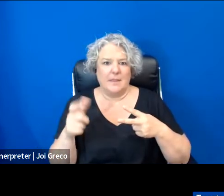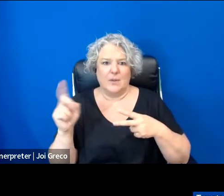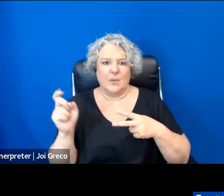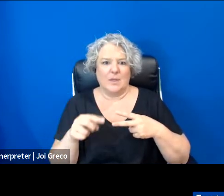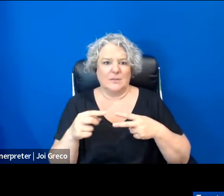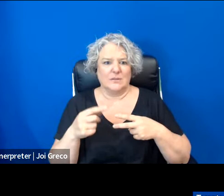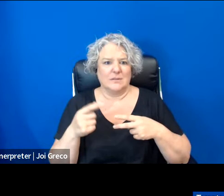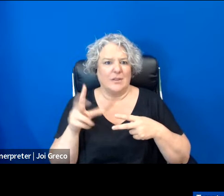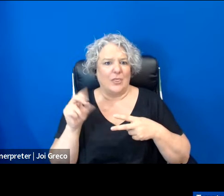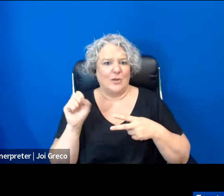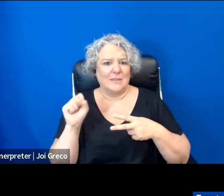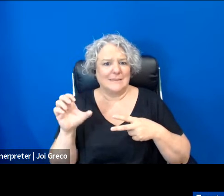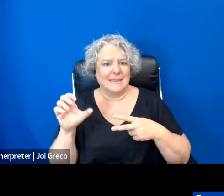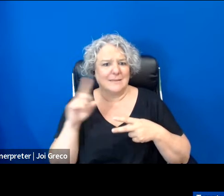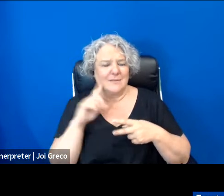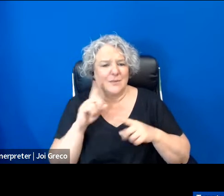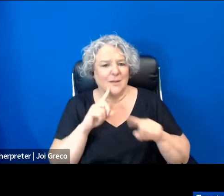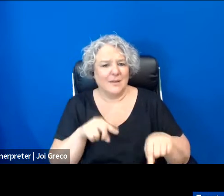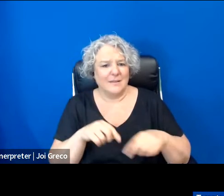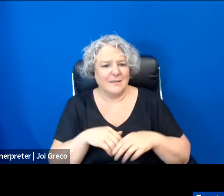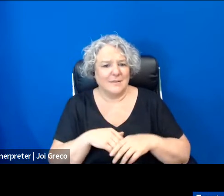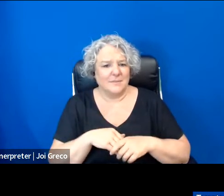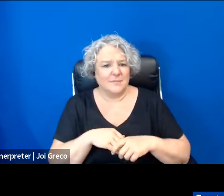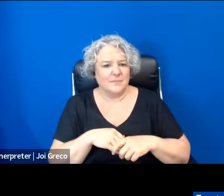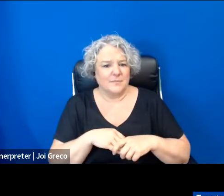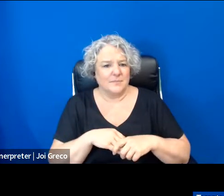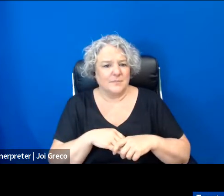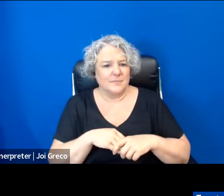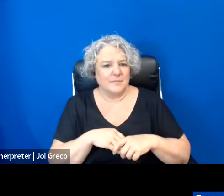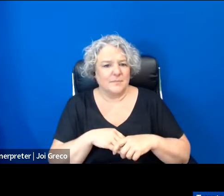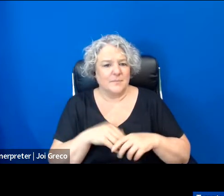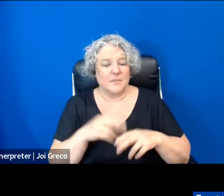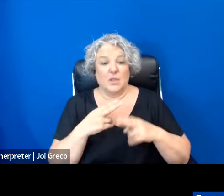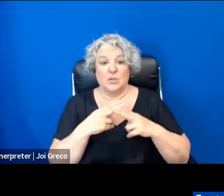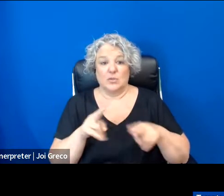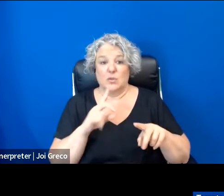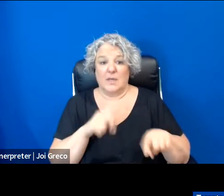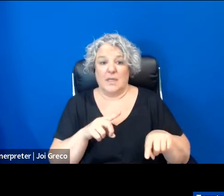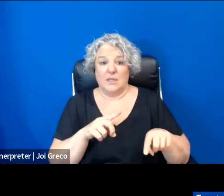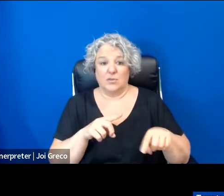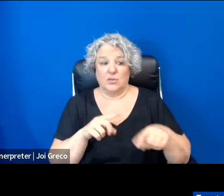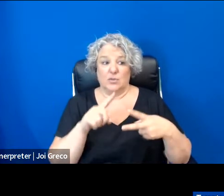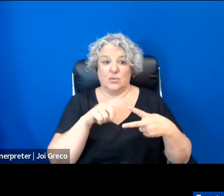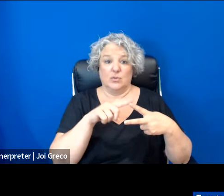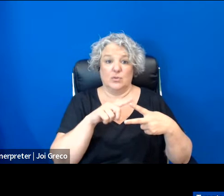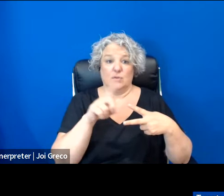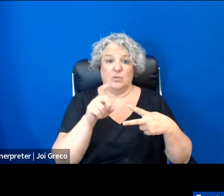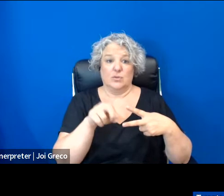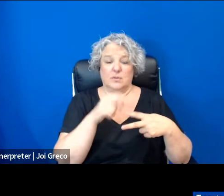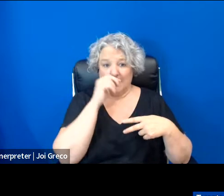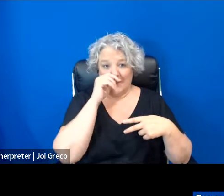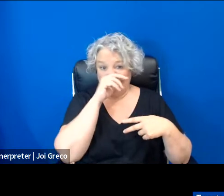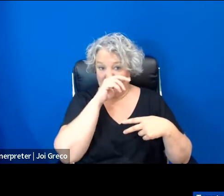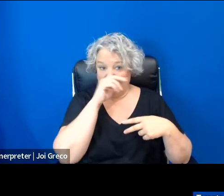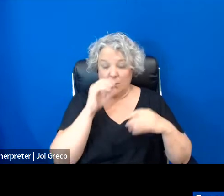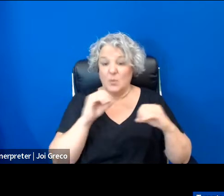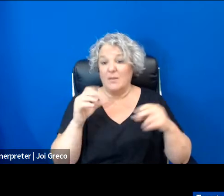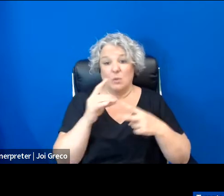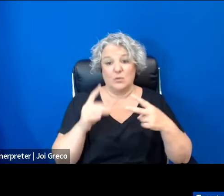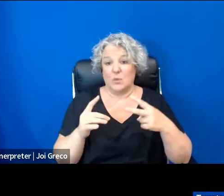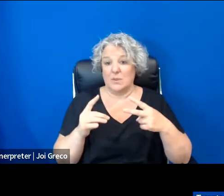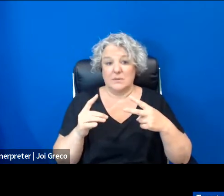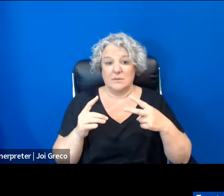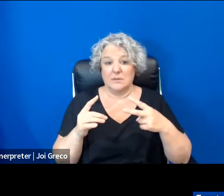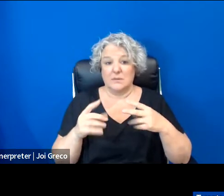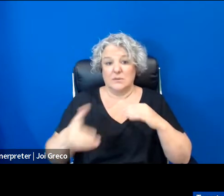Okay. Maybe you can. Okay. A short answer to your question. We have no choice but to